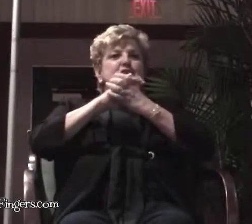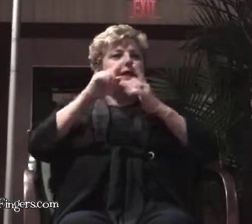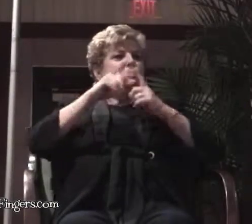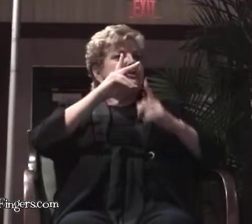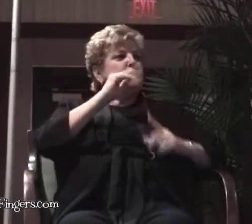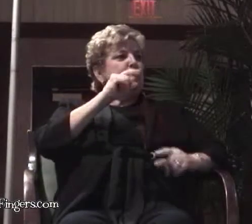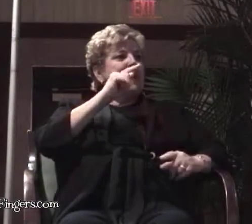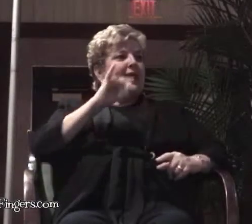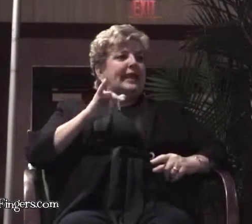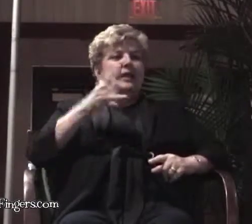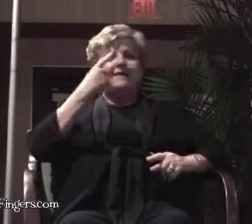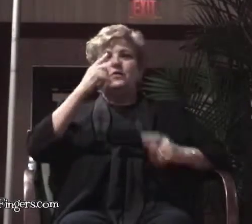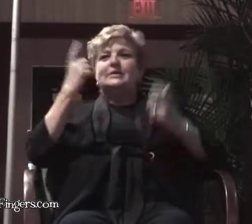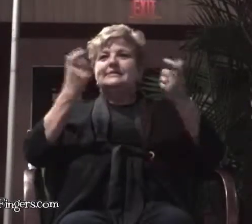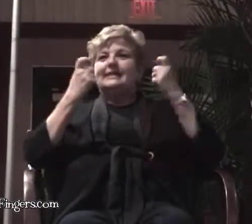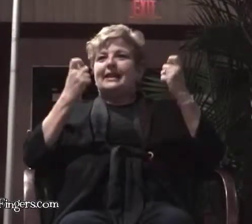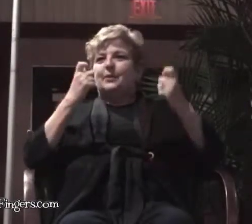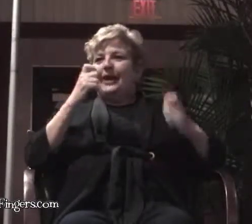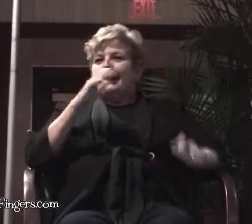for 58 years.